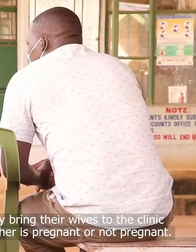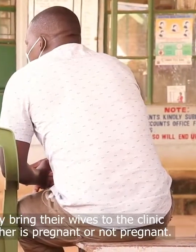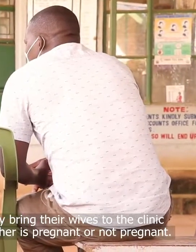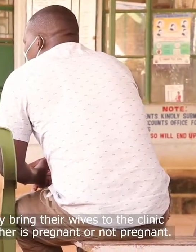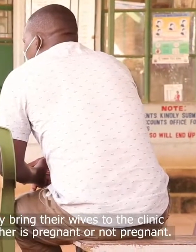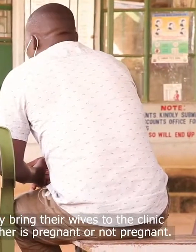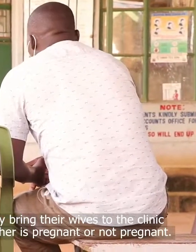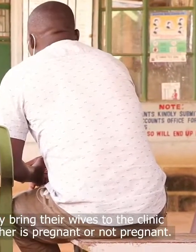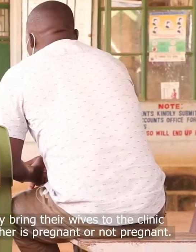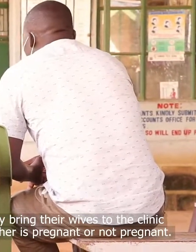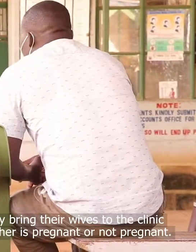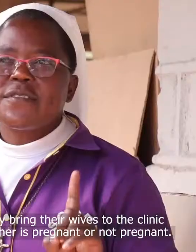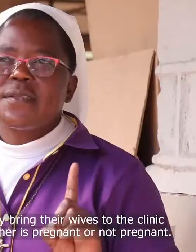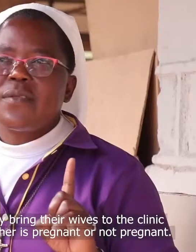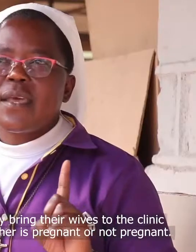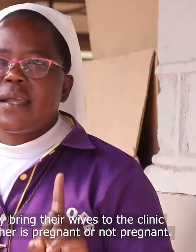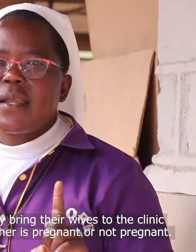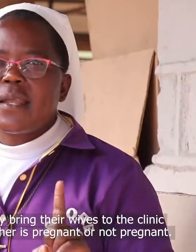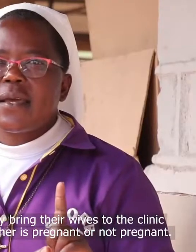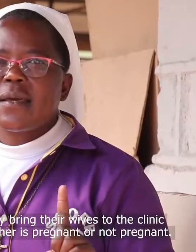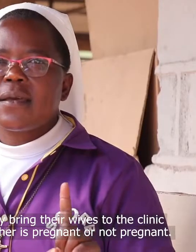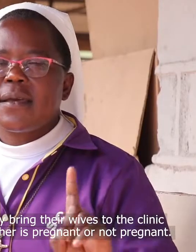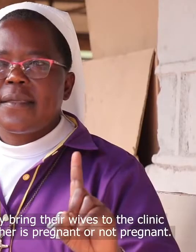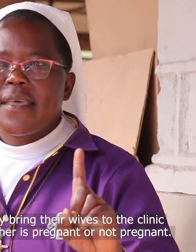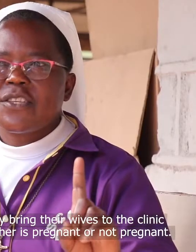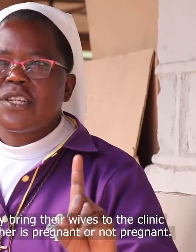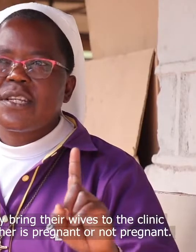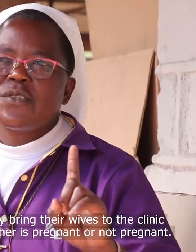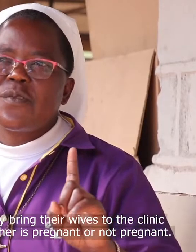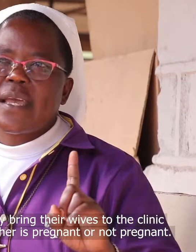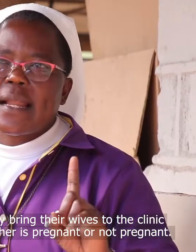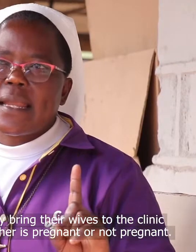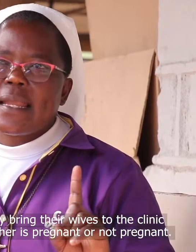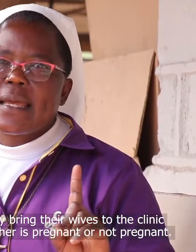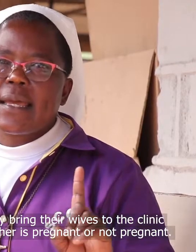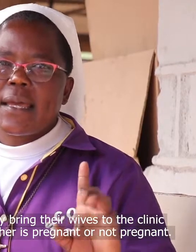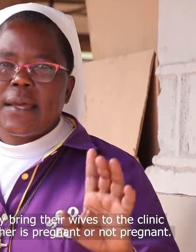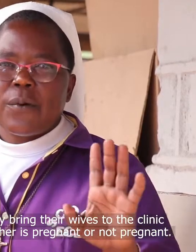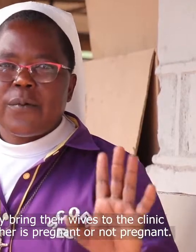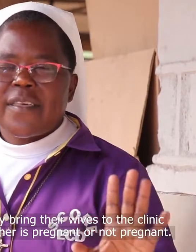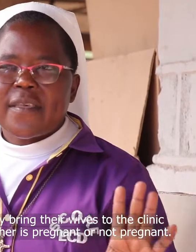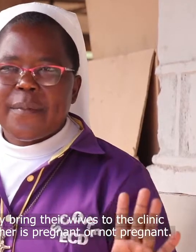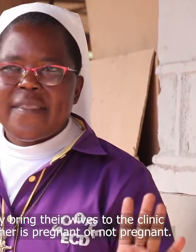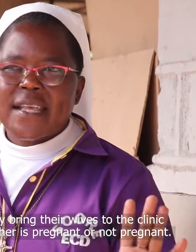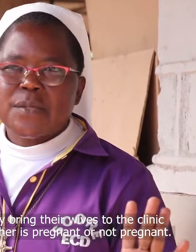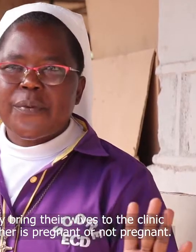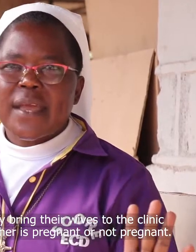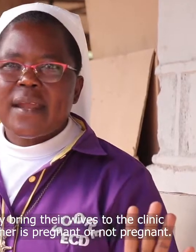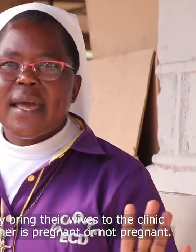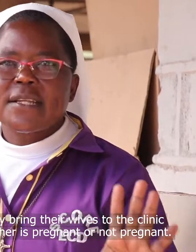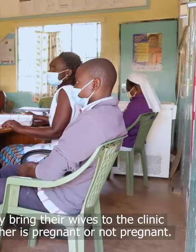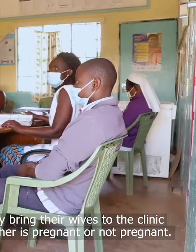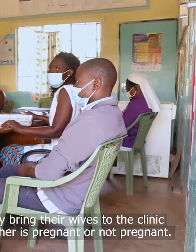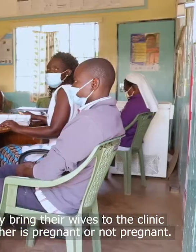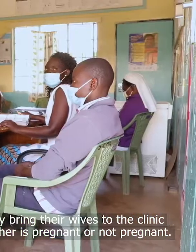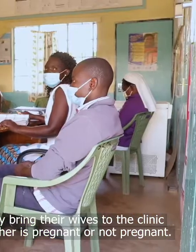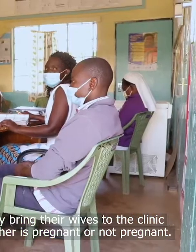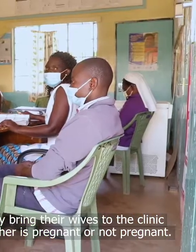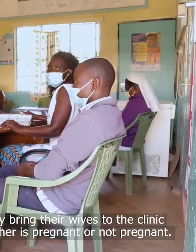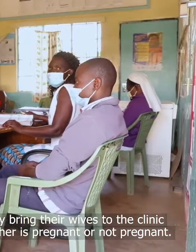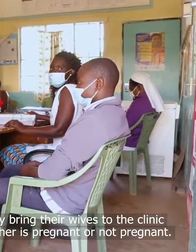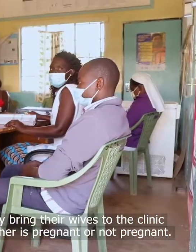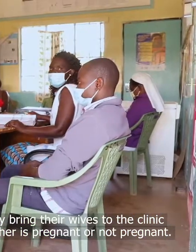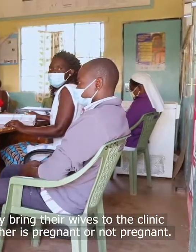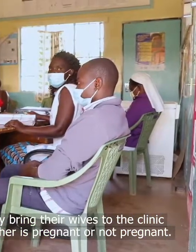clinic. They bring their wives to the clinic, their children to the clinic. Whether the mother is pregnant or